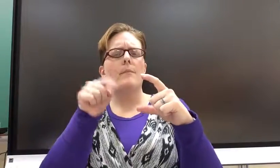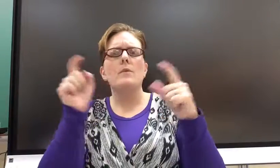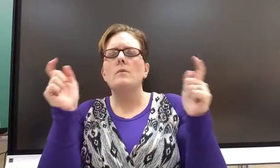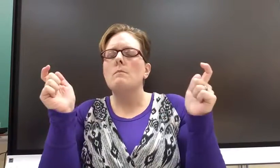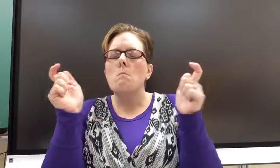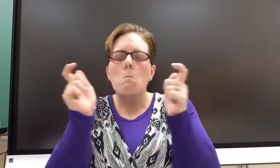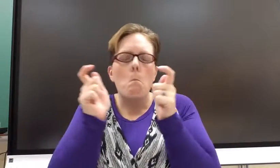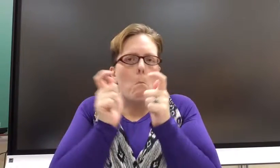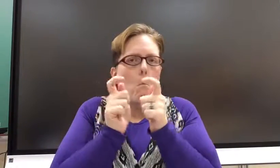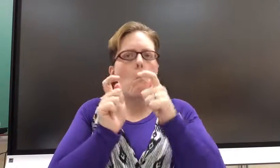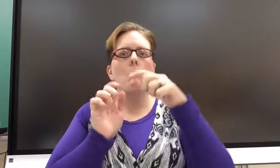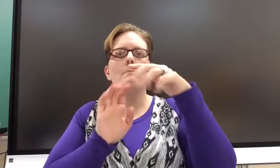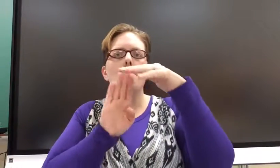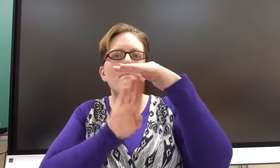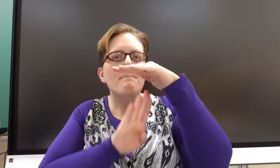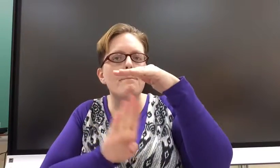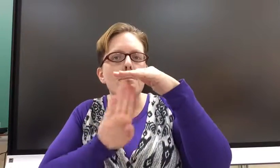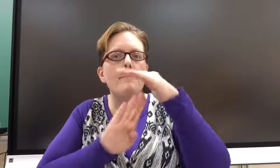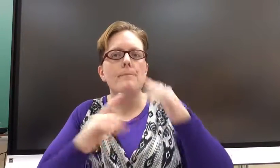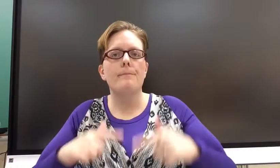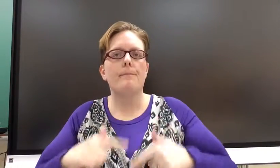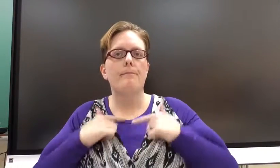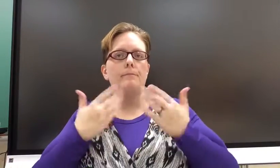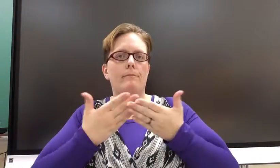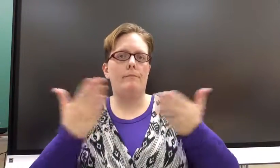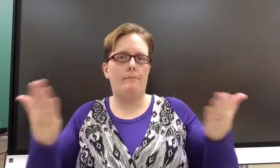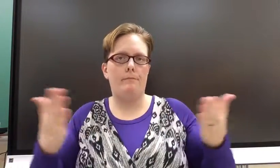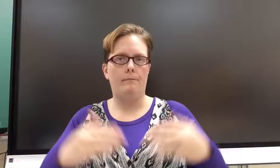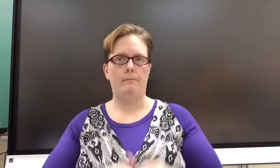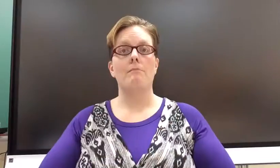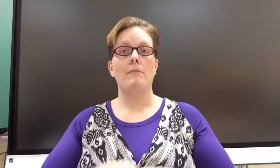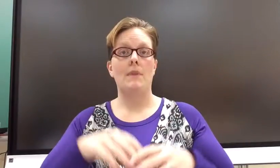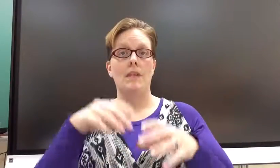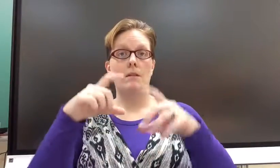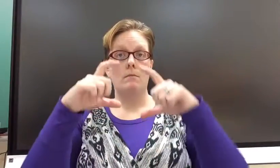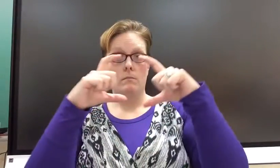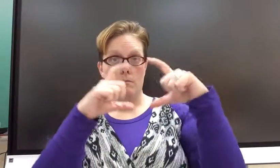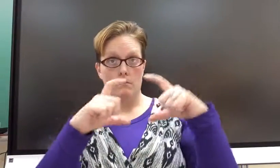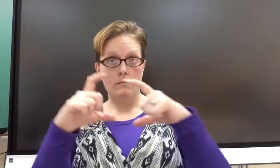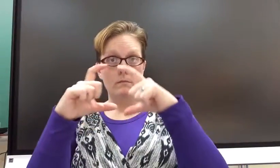The cell is the smallest basic unit of life.